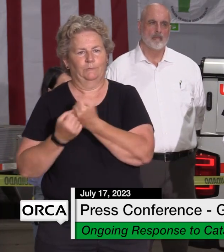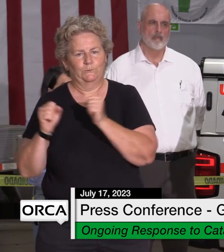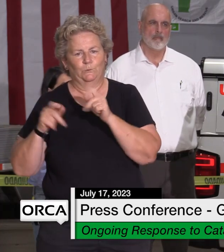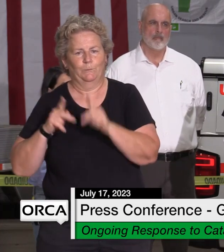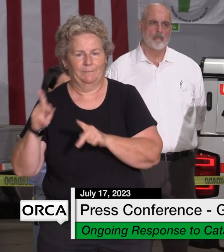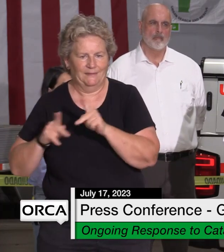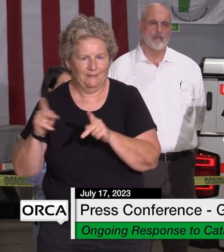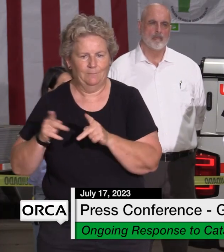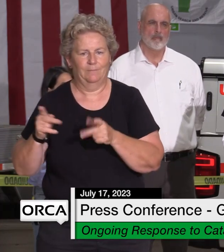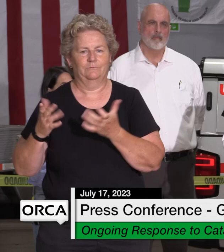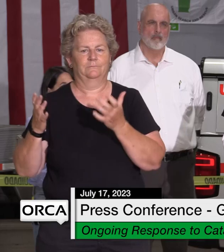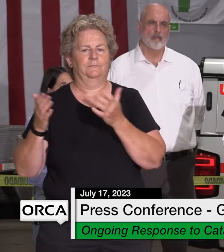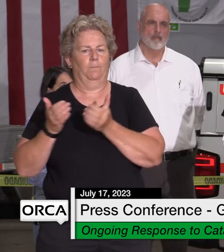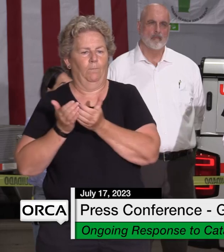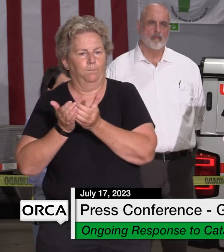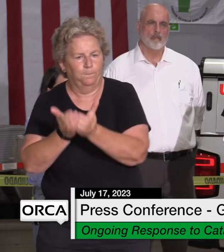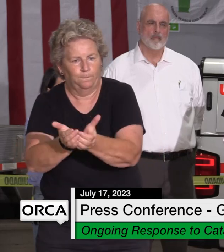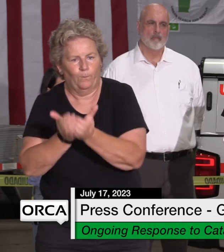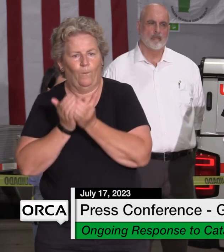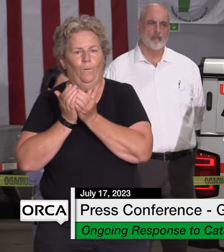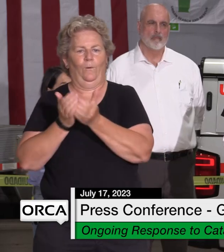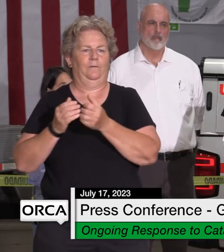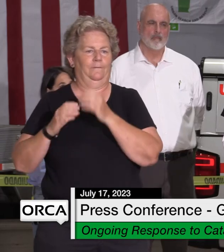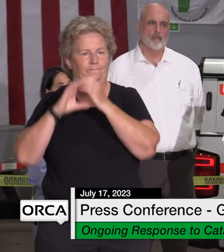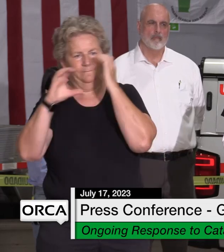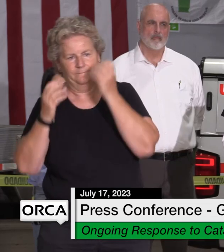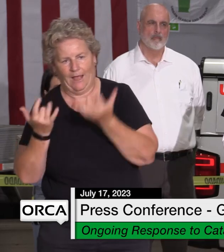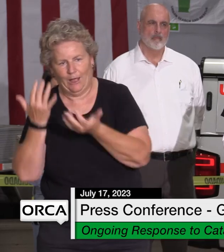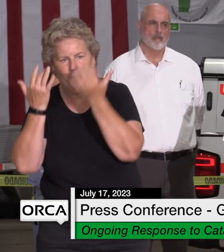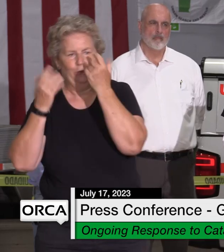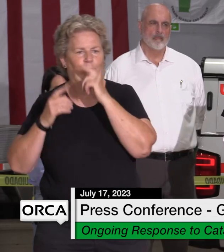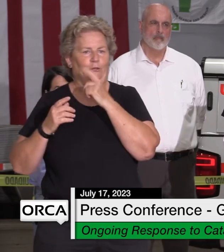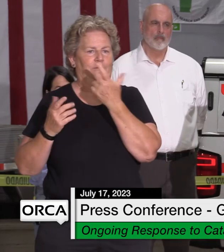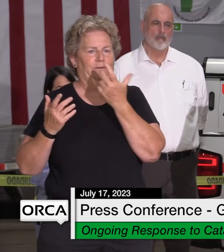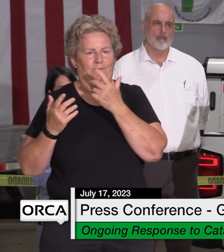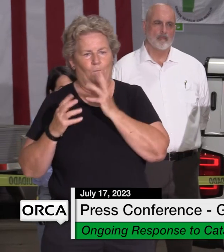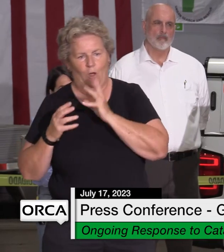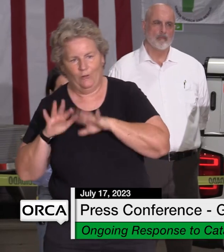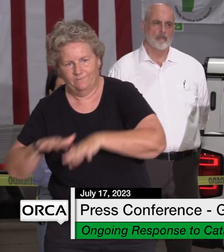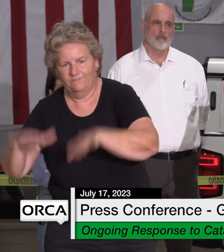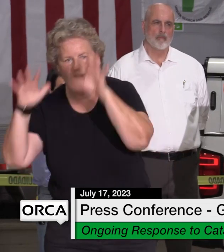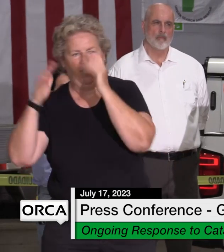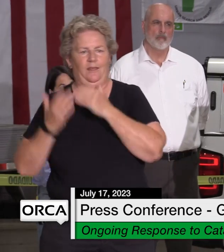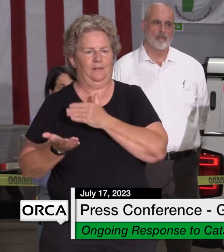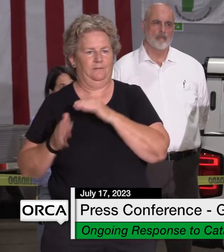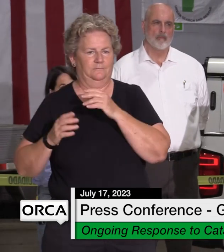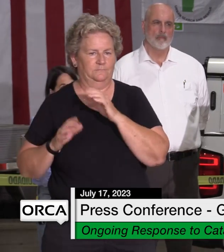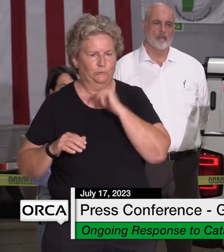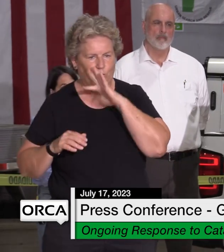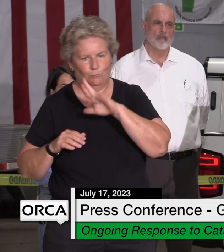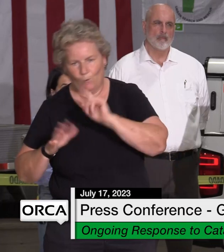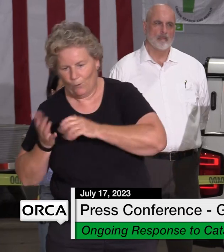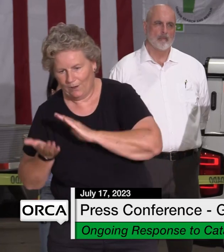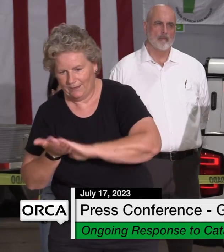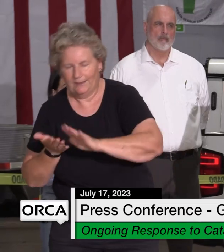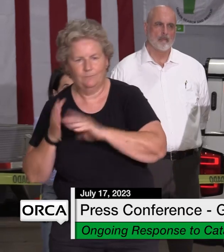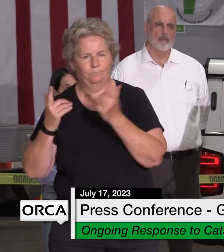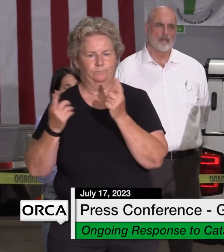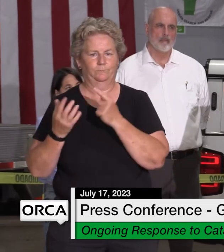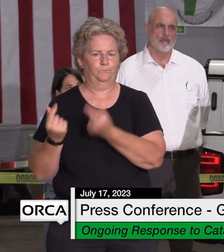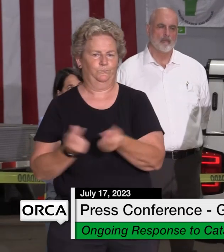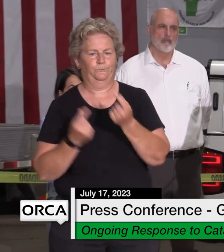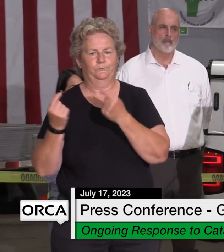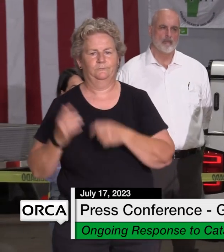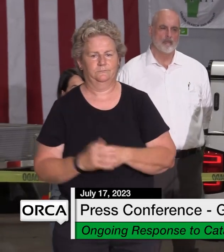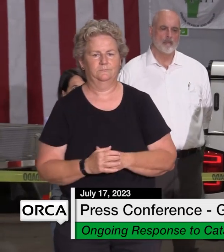worst natural disasters to hit this region in a century, exemplifying the bravery and the responsibility that people